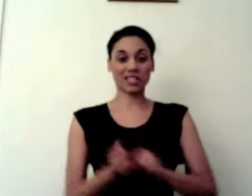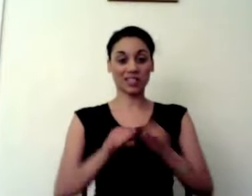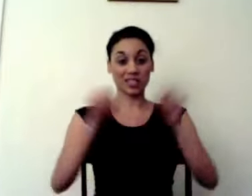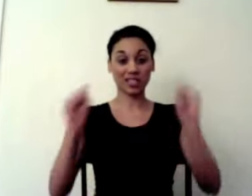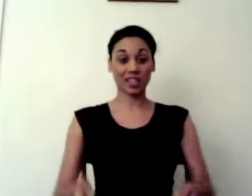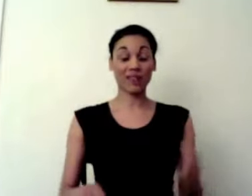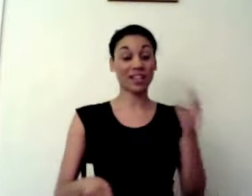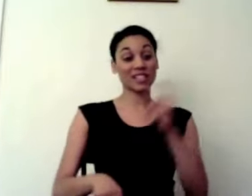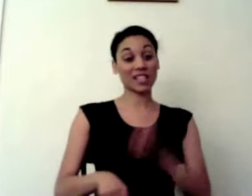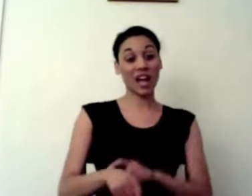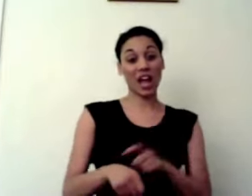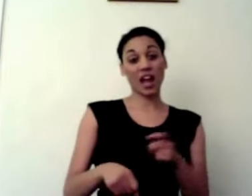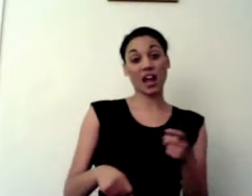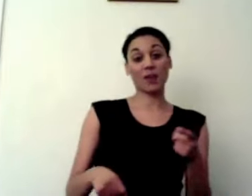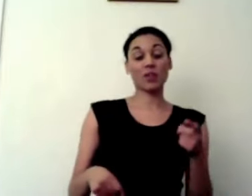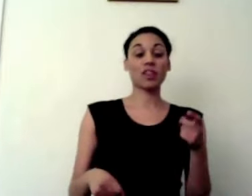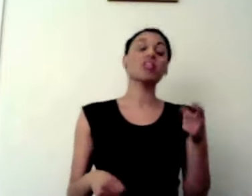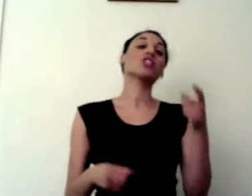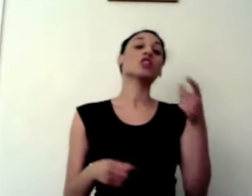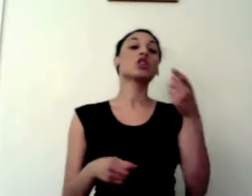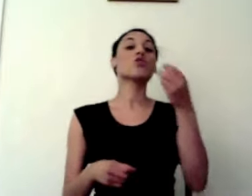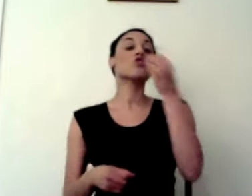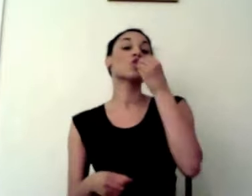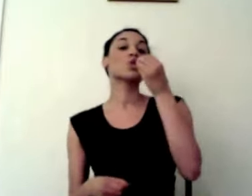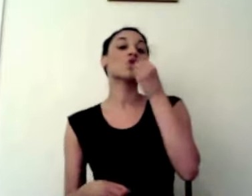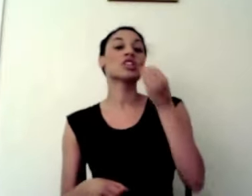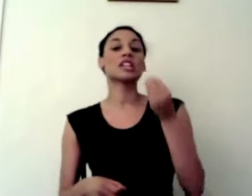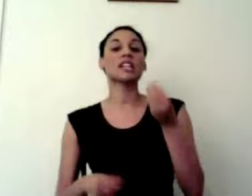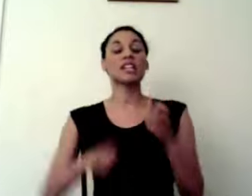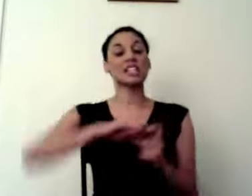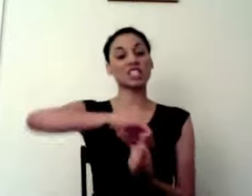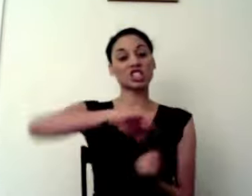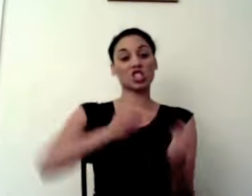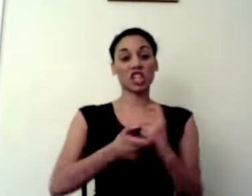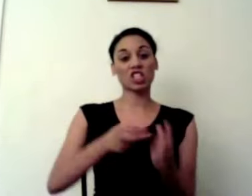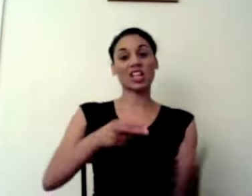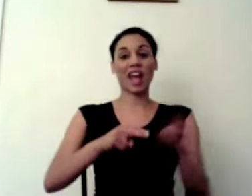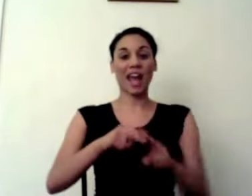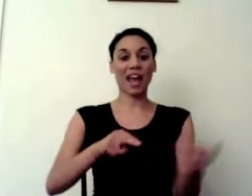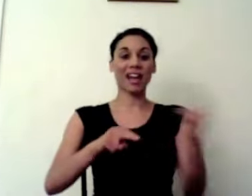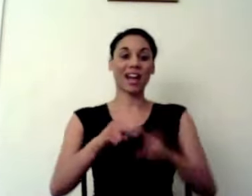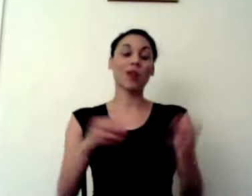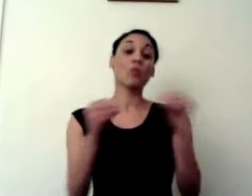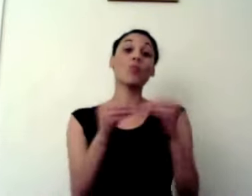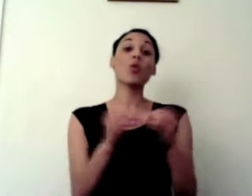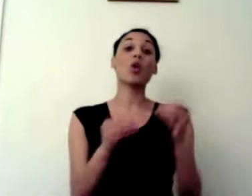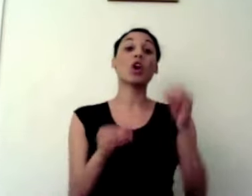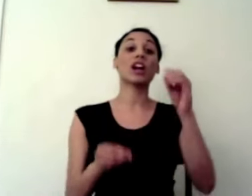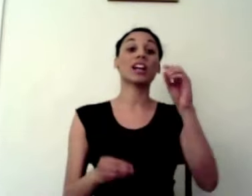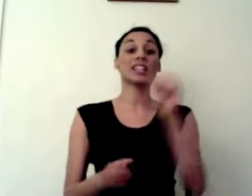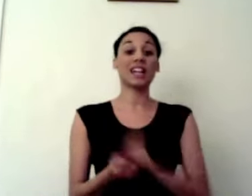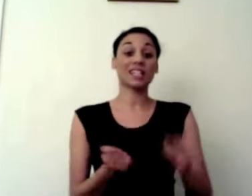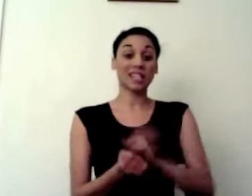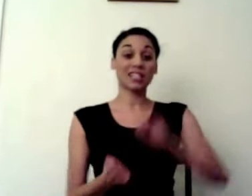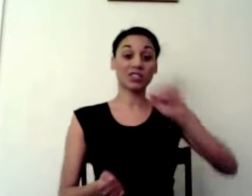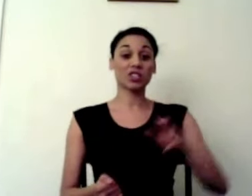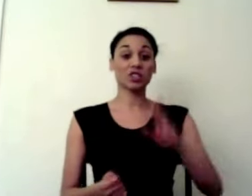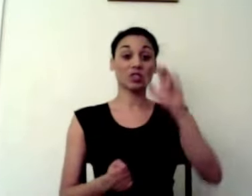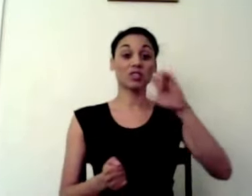intestines, the food is changed, adding more digestive juices, and the nutrients from the food pass